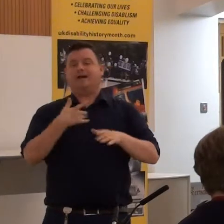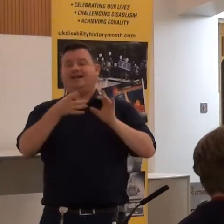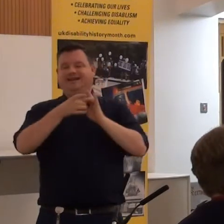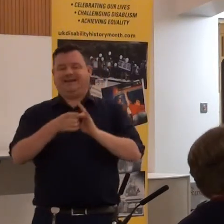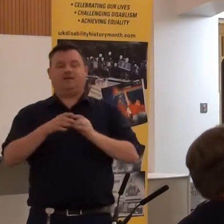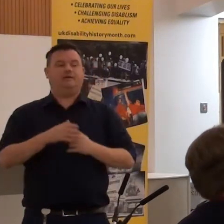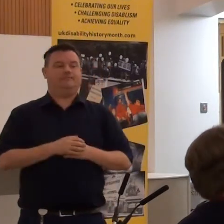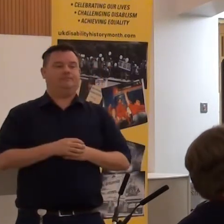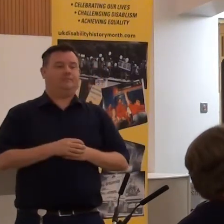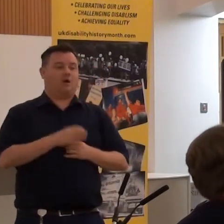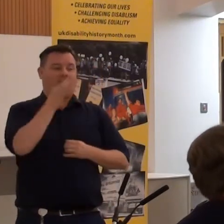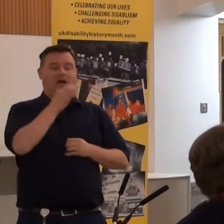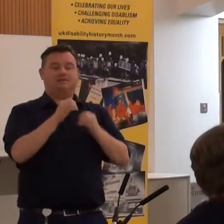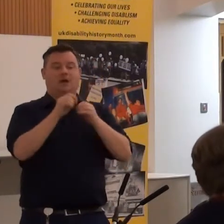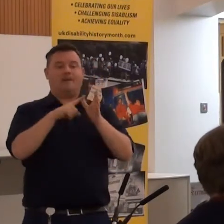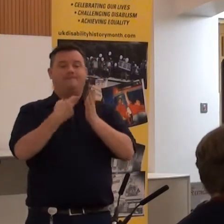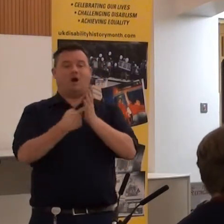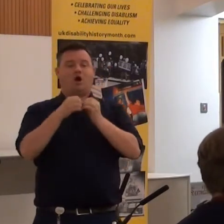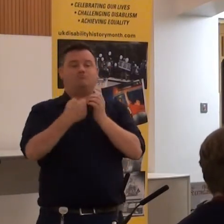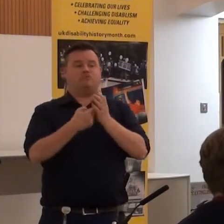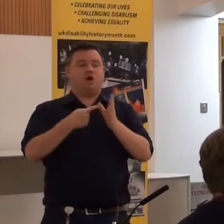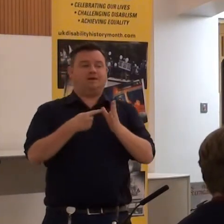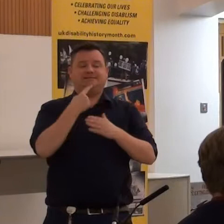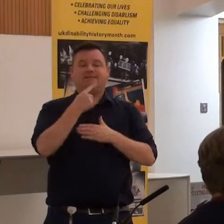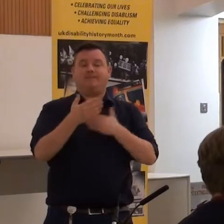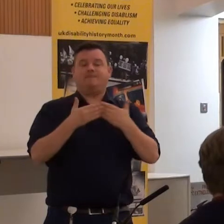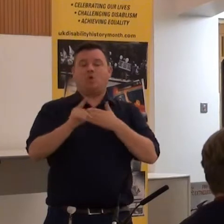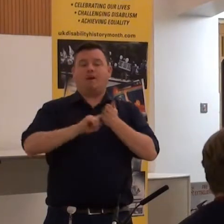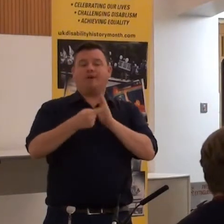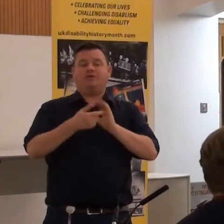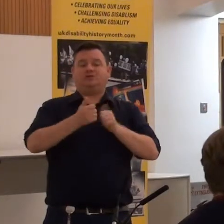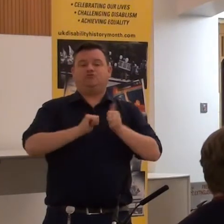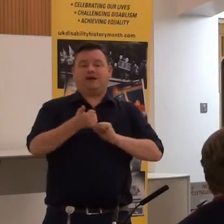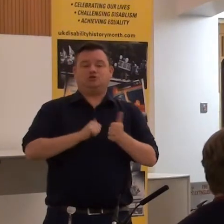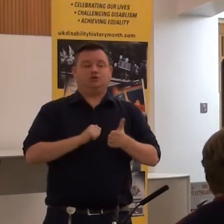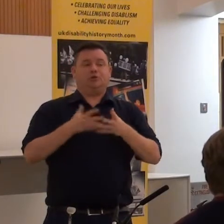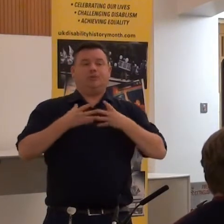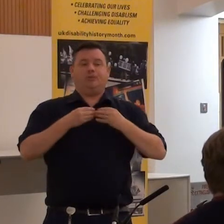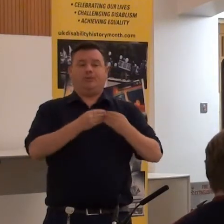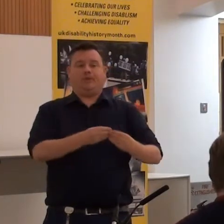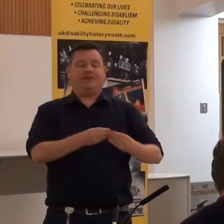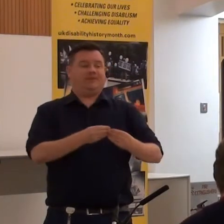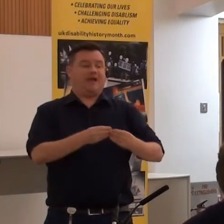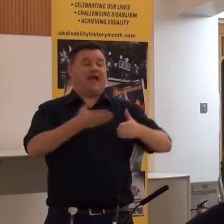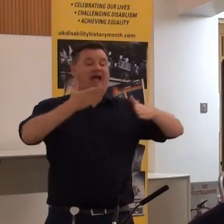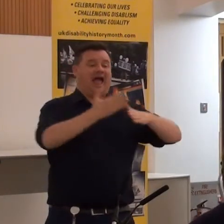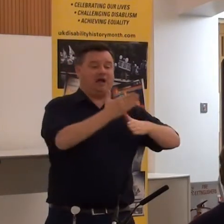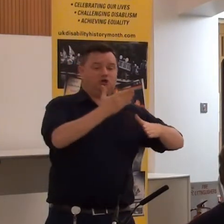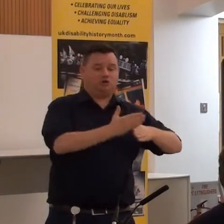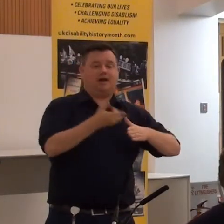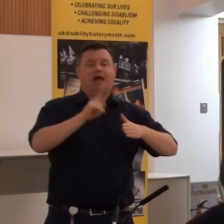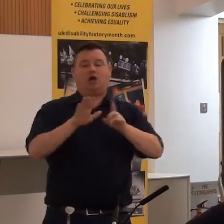want to ask Barbara before we finish to say a little bit more about the interaction between the action and